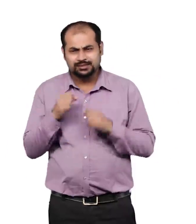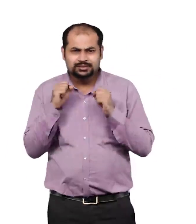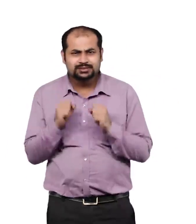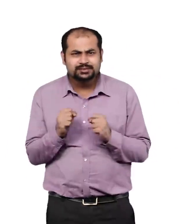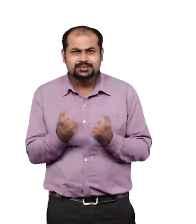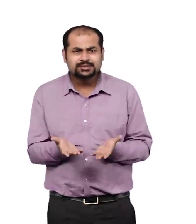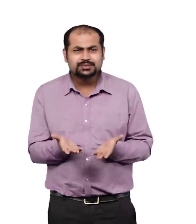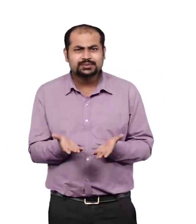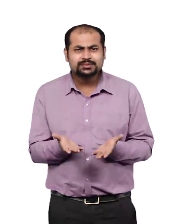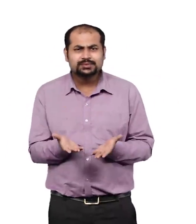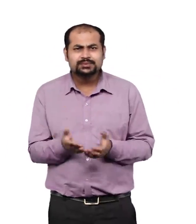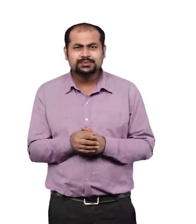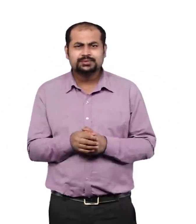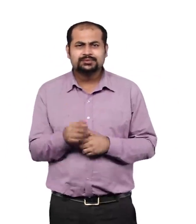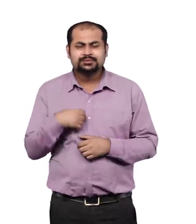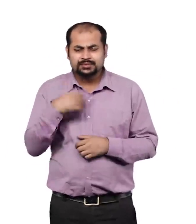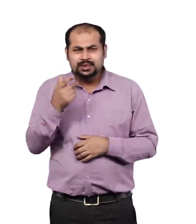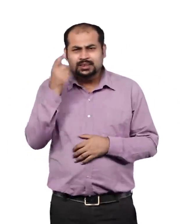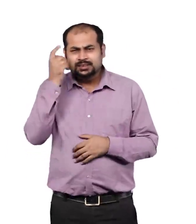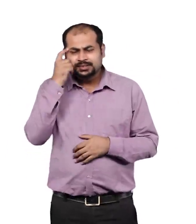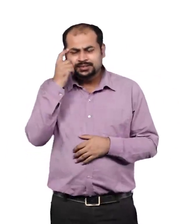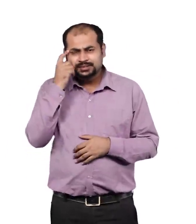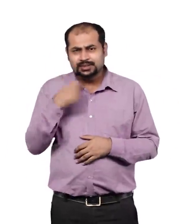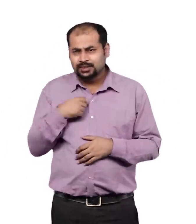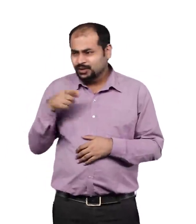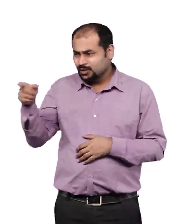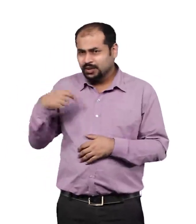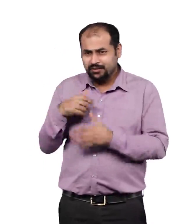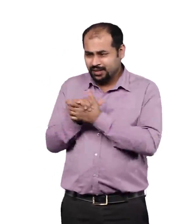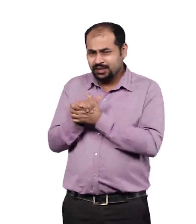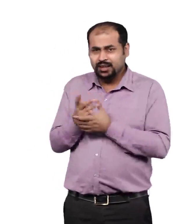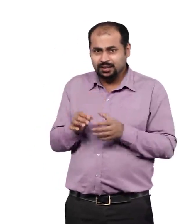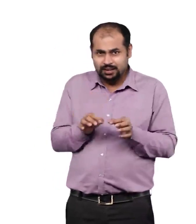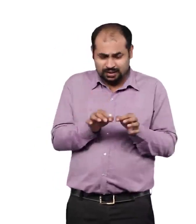I will find out how far my friend is sitting."